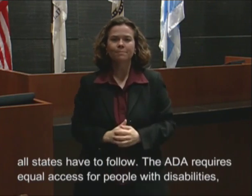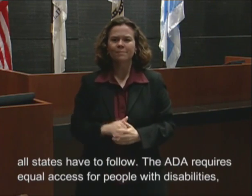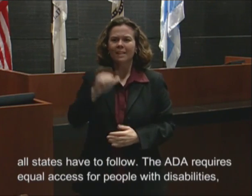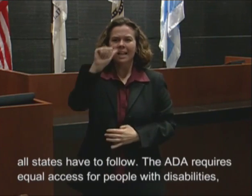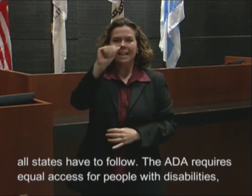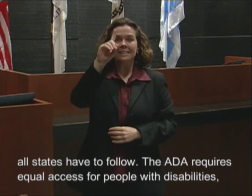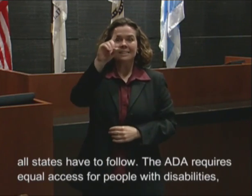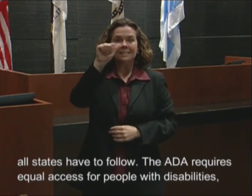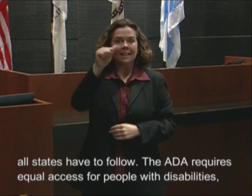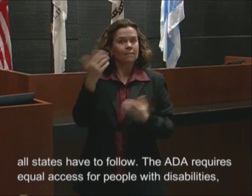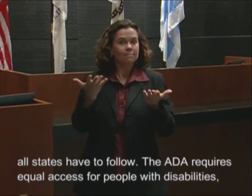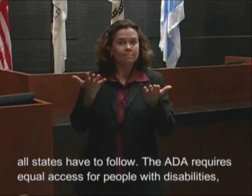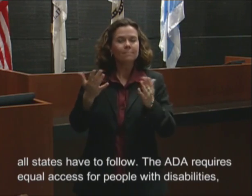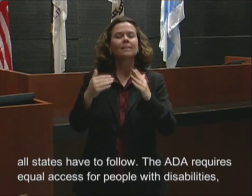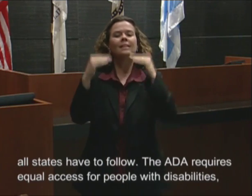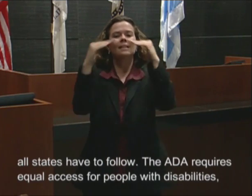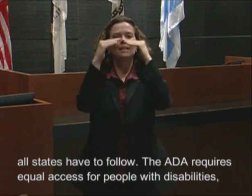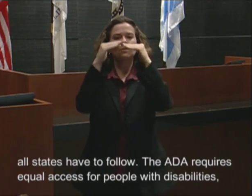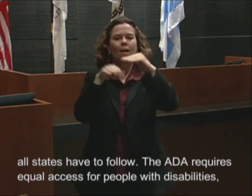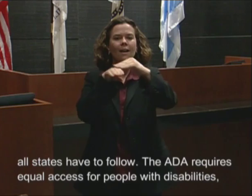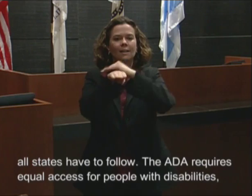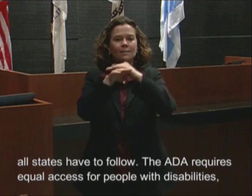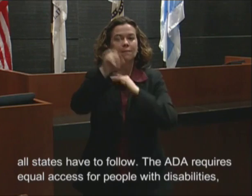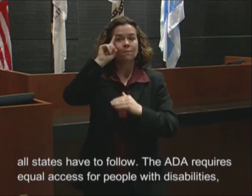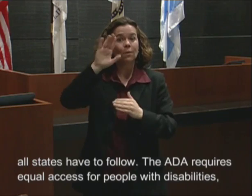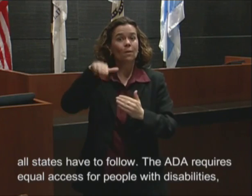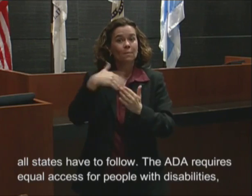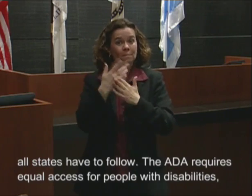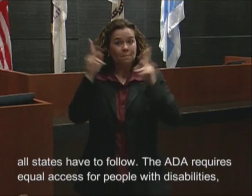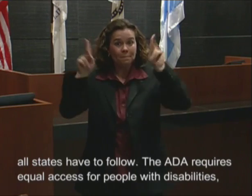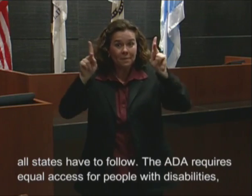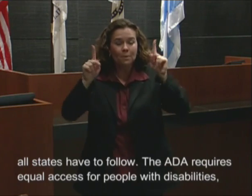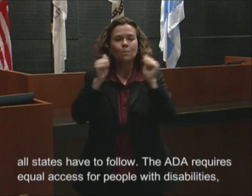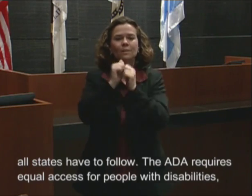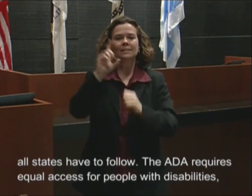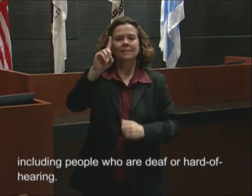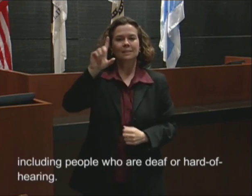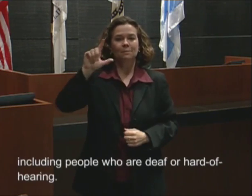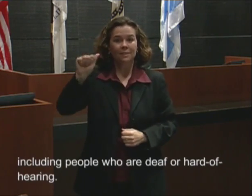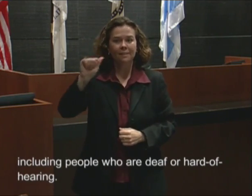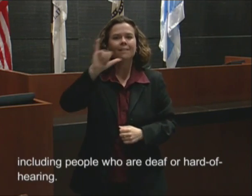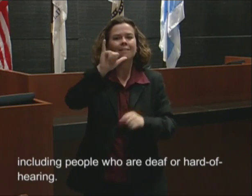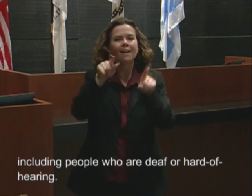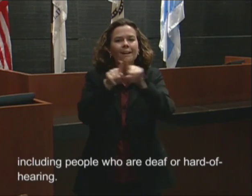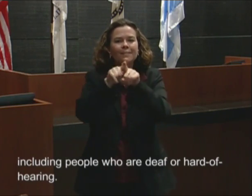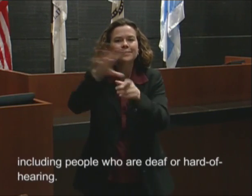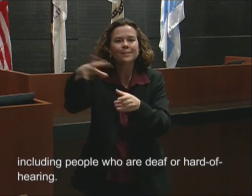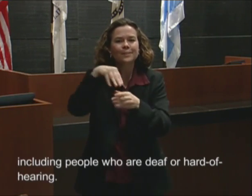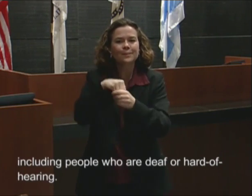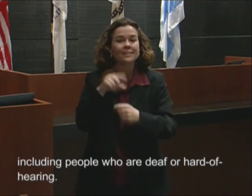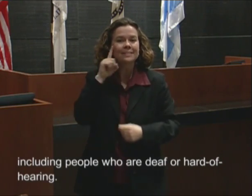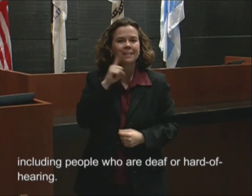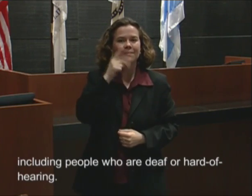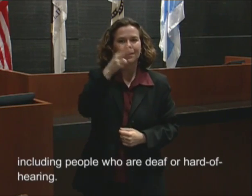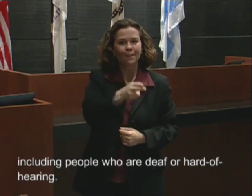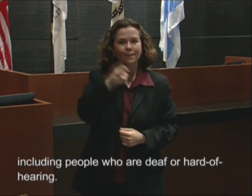The ADA requires equal access for people with disabilities, including people who are deaf and hard of hearing.